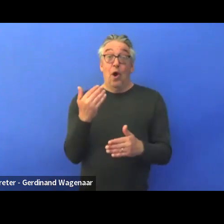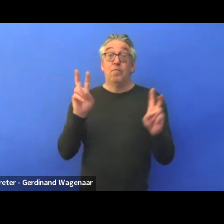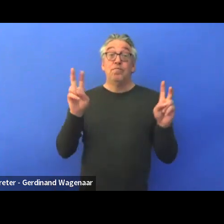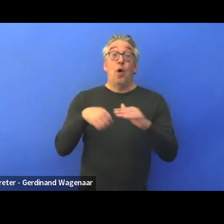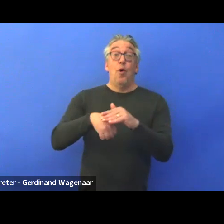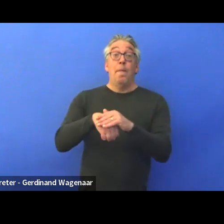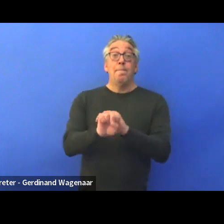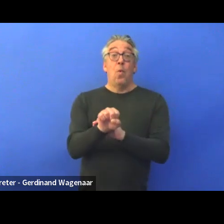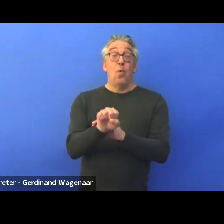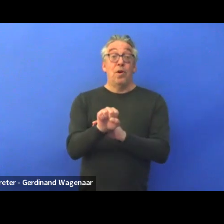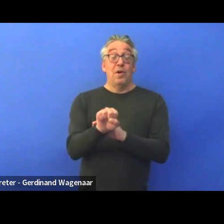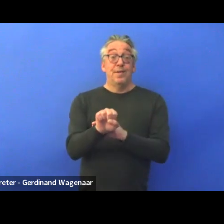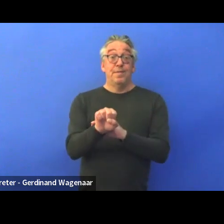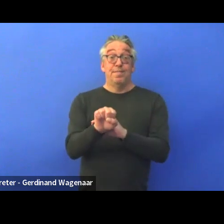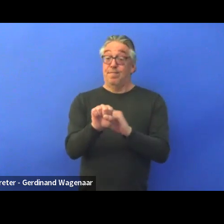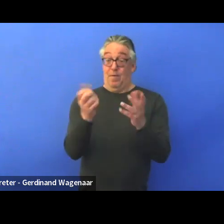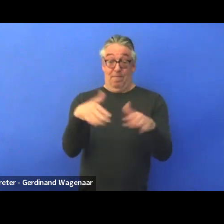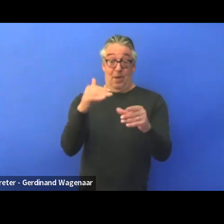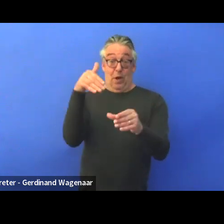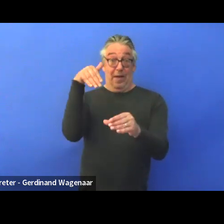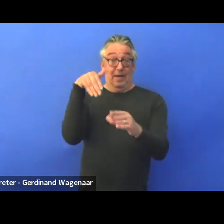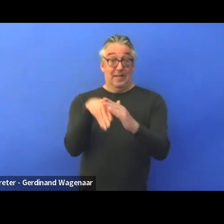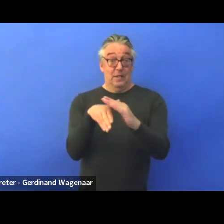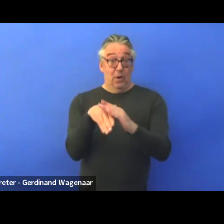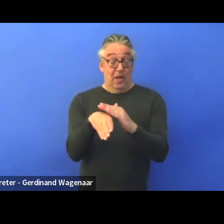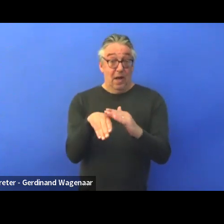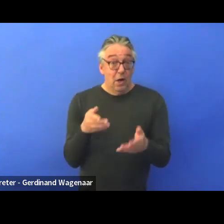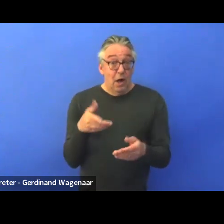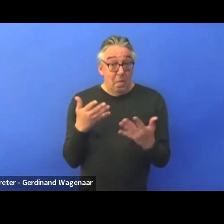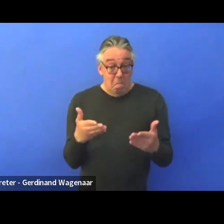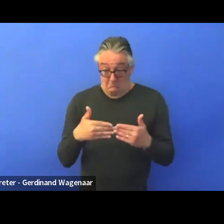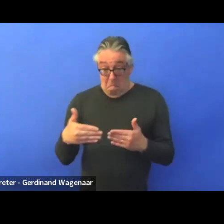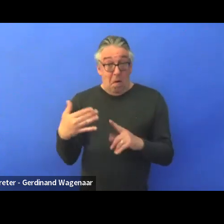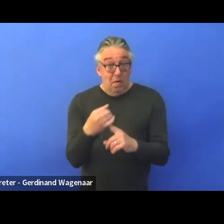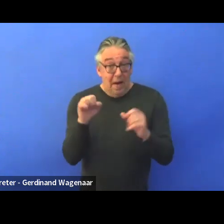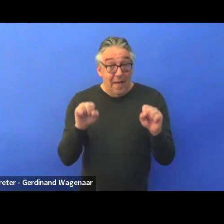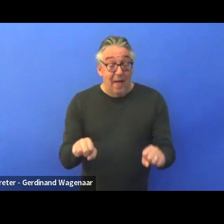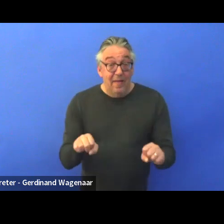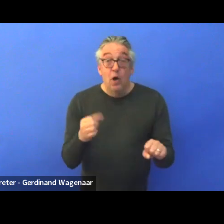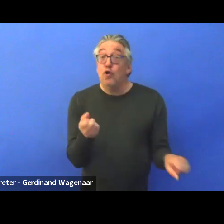is within reach. And for some people, it's already here. Let me